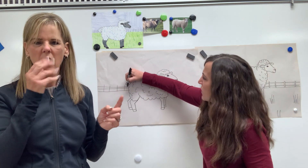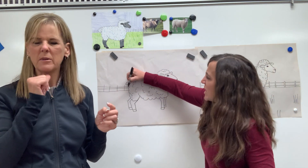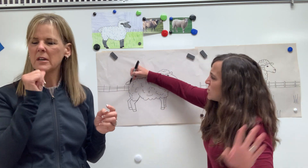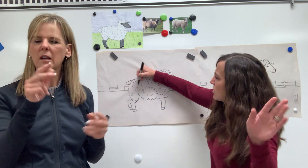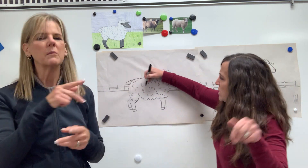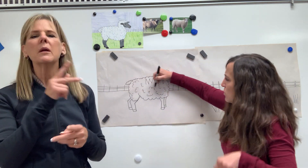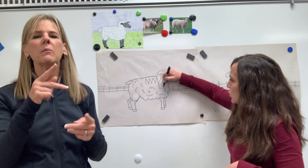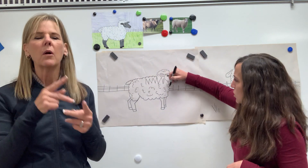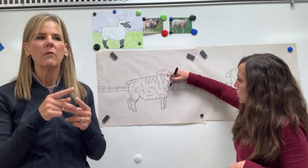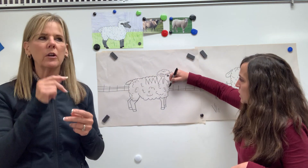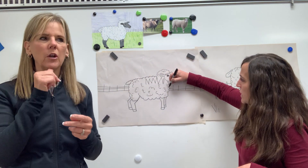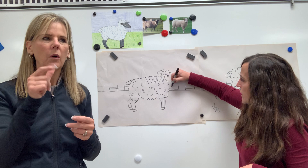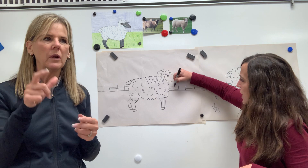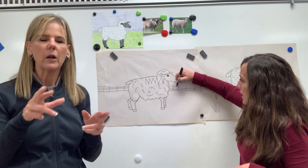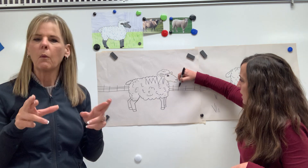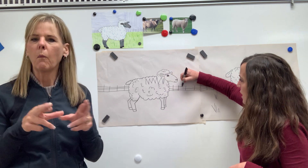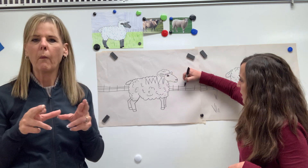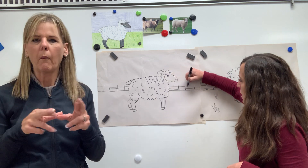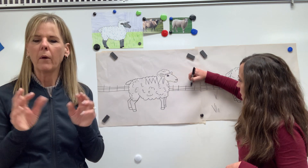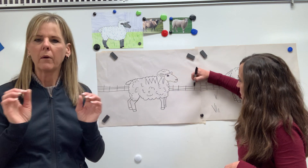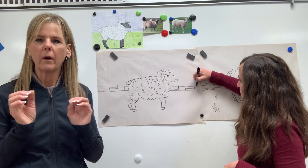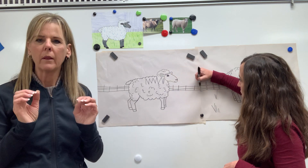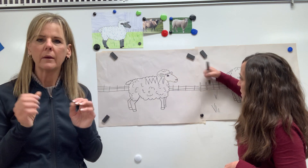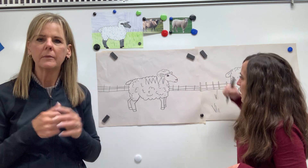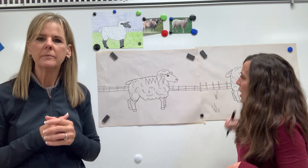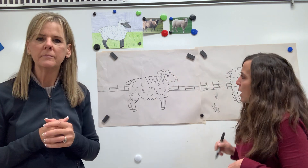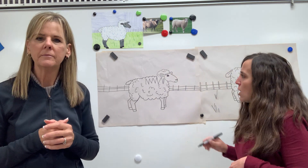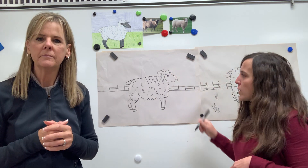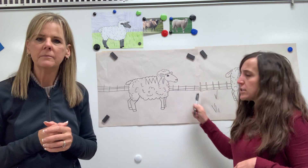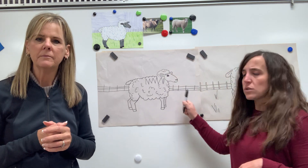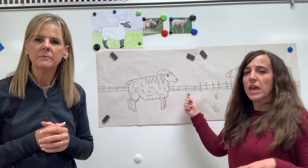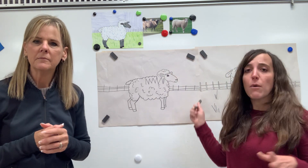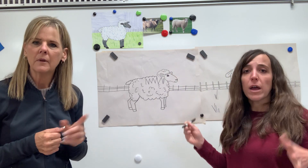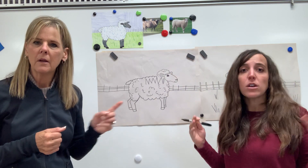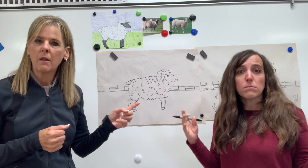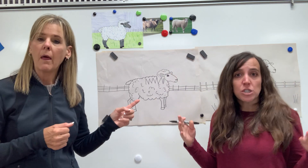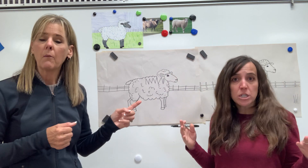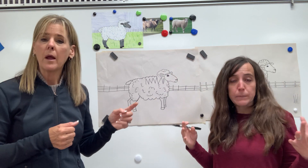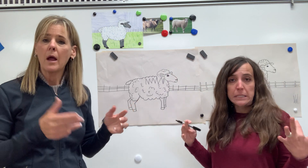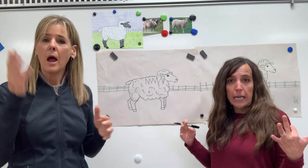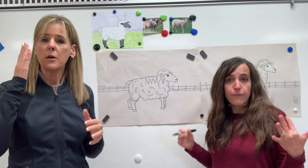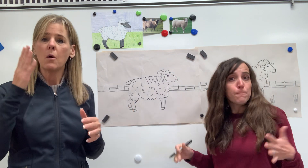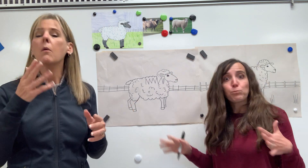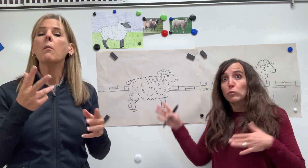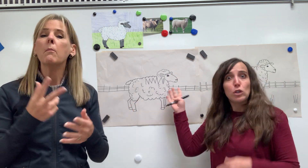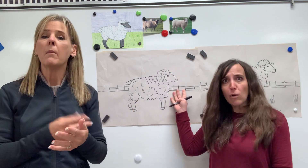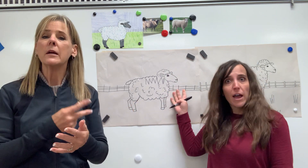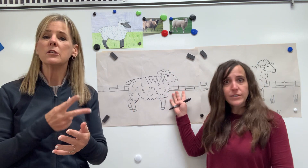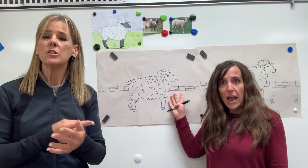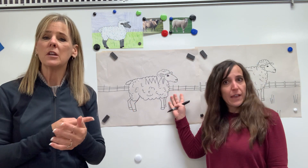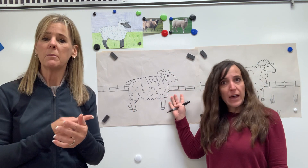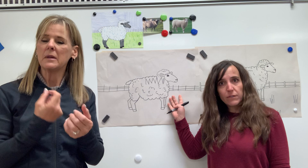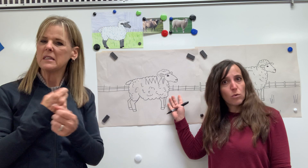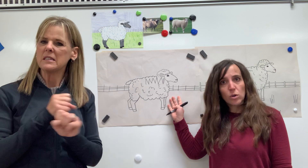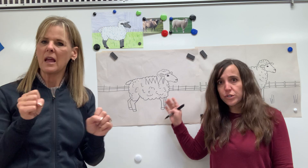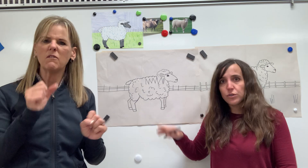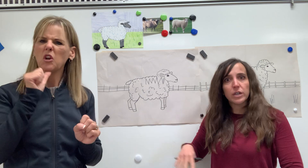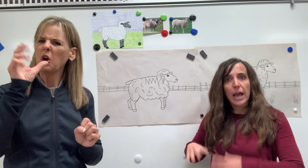perfect. You don't need a ruler or anything. Okay, so that way I know my sheep is safe. You don't have to add that, of course. You can add